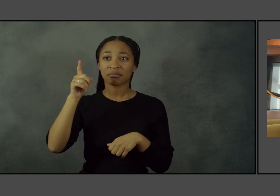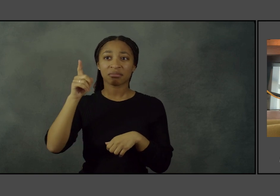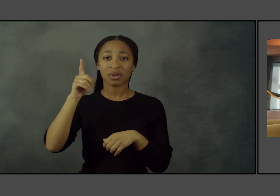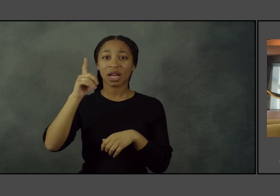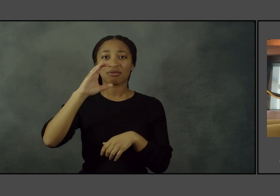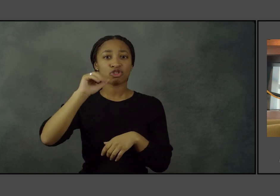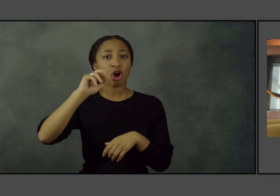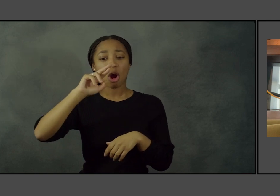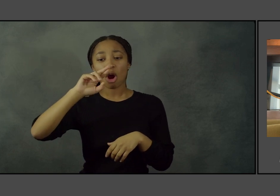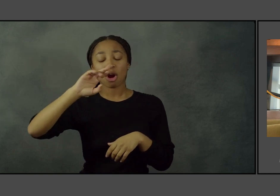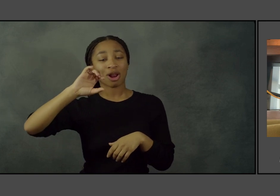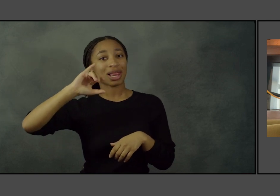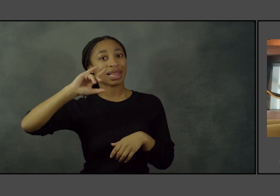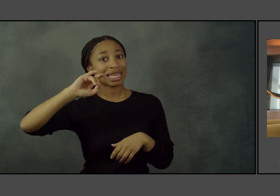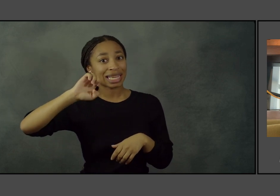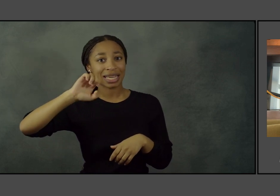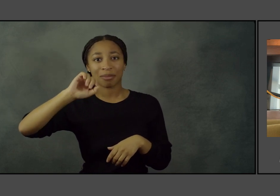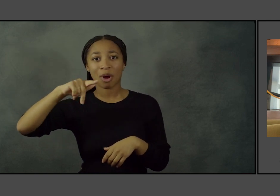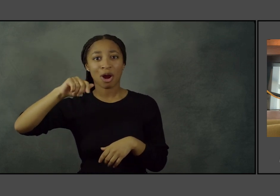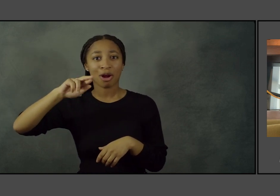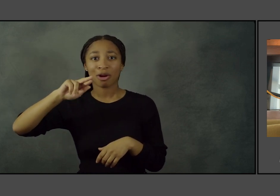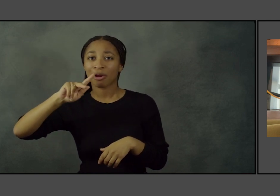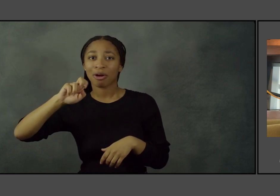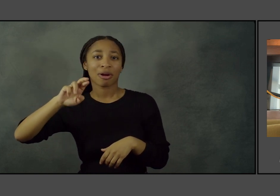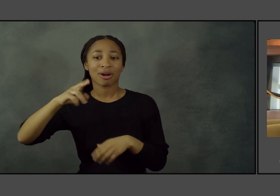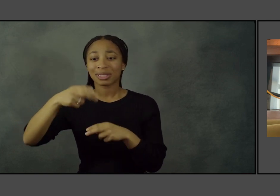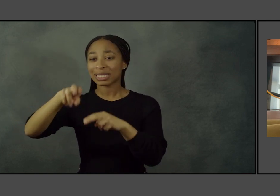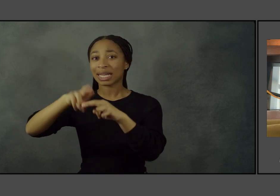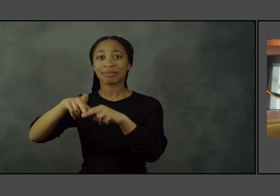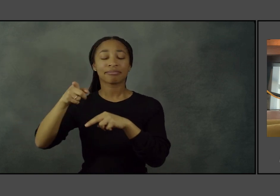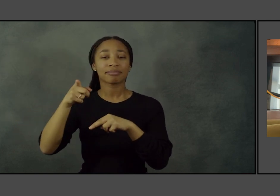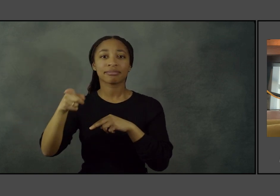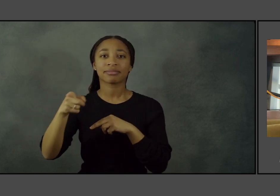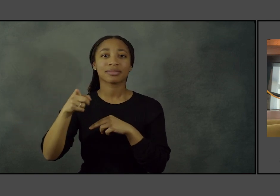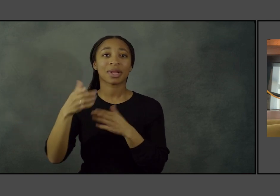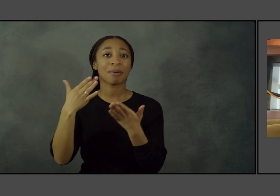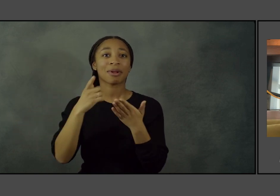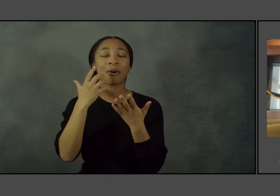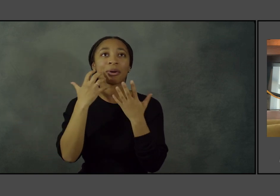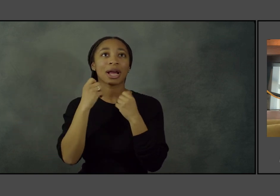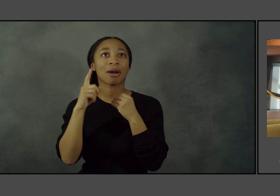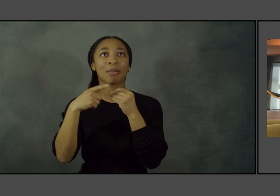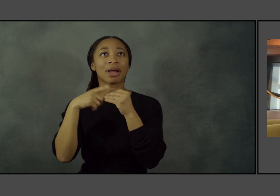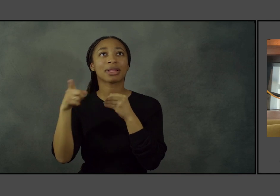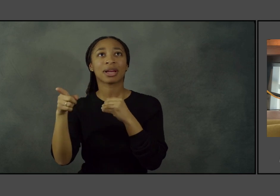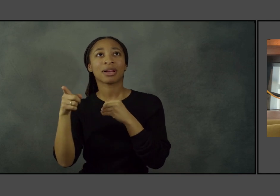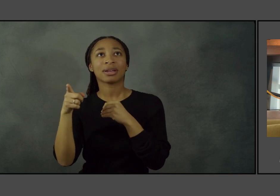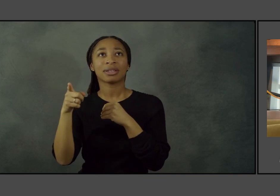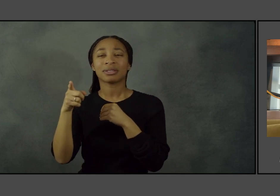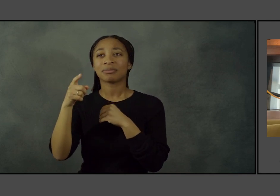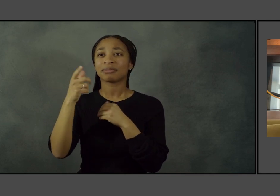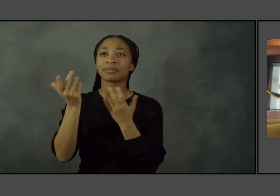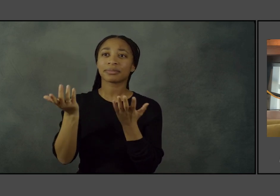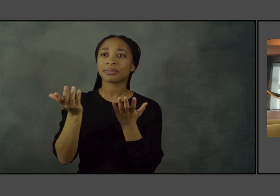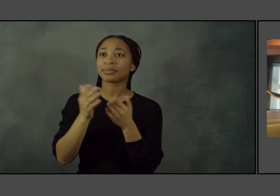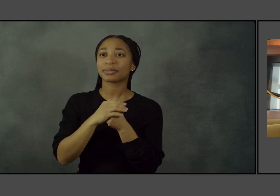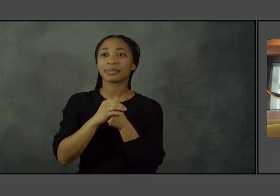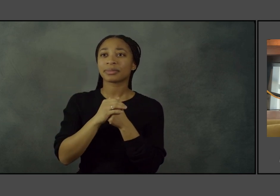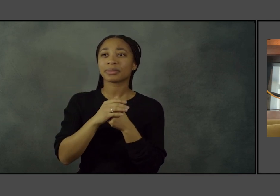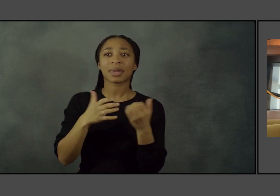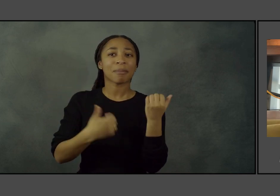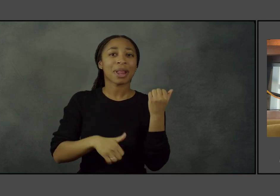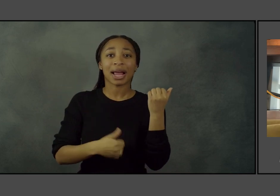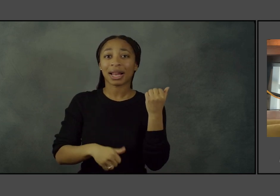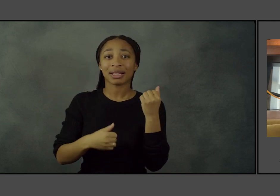their blackness and their humanity, playing for $5 or whatever, having to go through whatever door, playing this